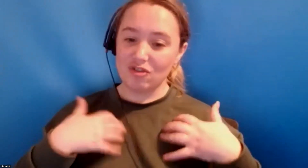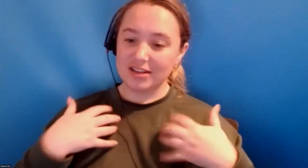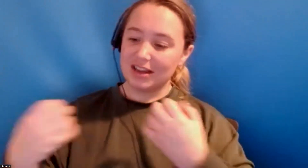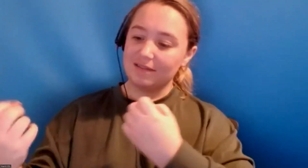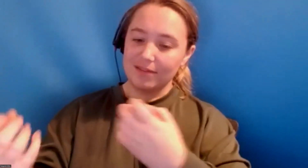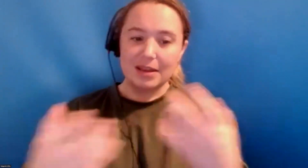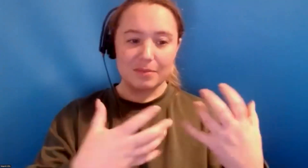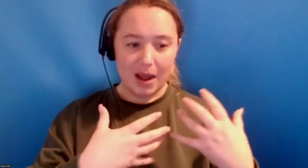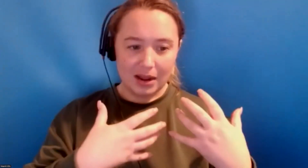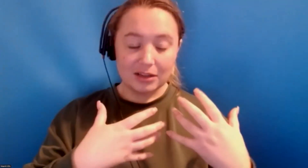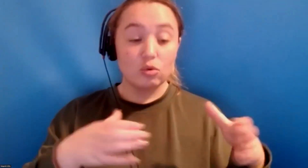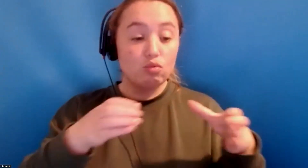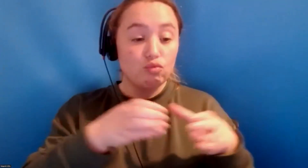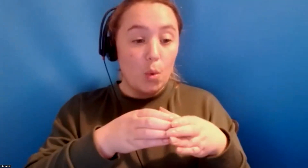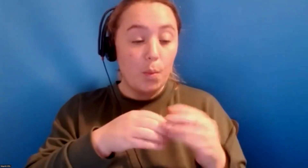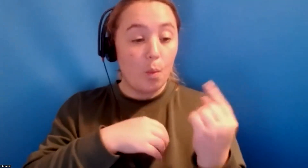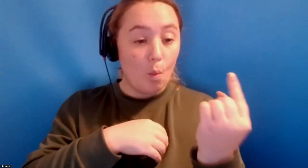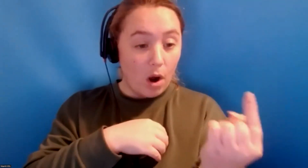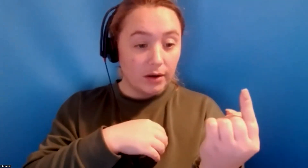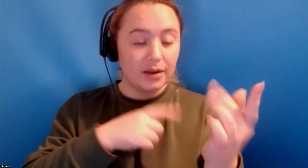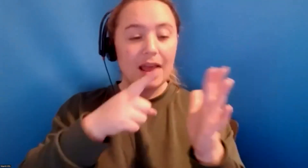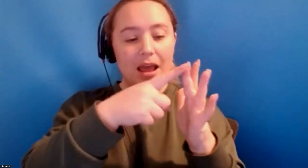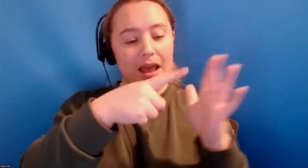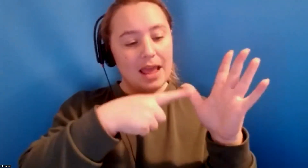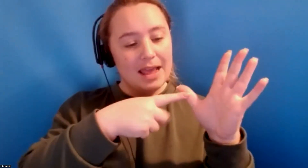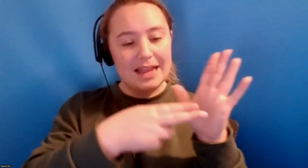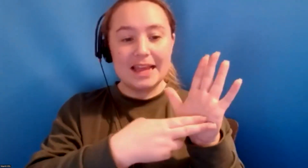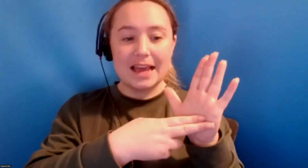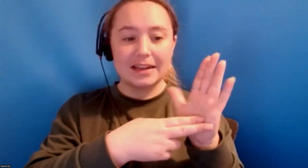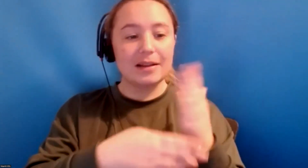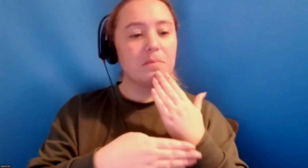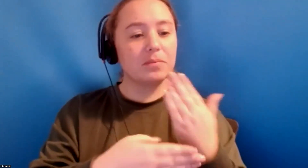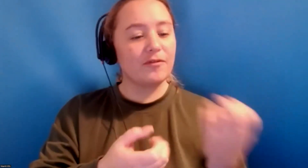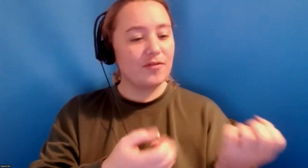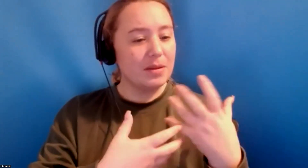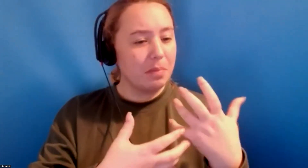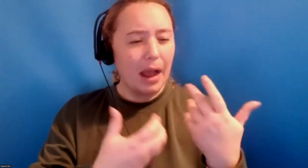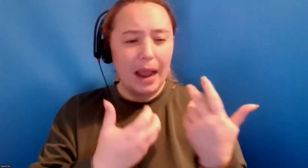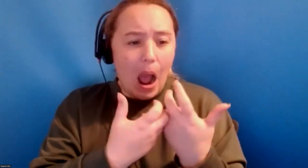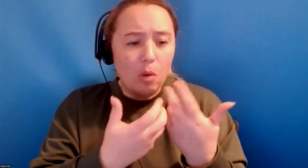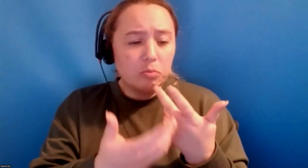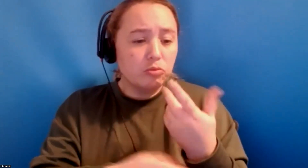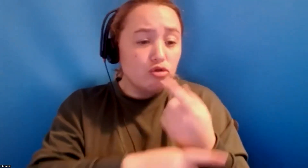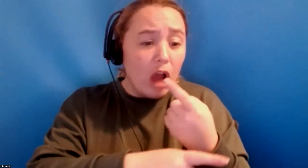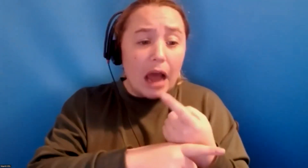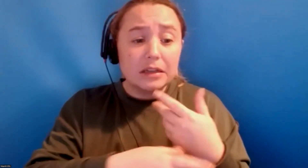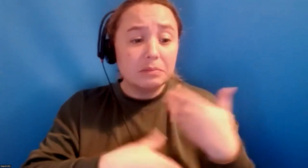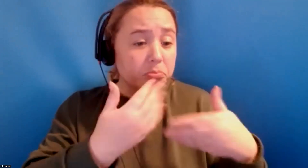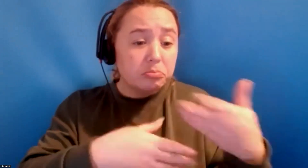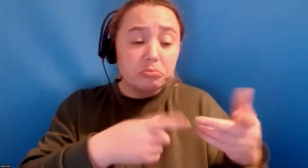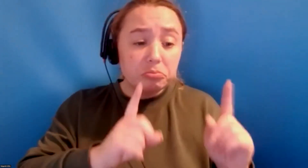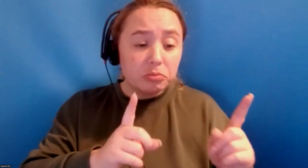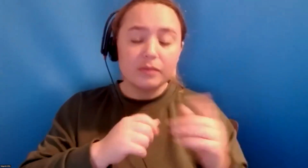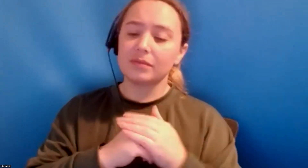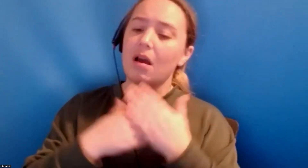I'll start with room 1. Ian, would you like to come in on how your discussion went? Yeah, absolutely. Thank you very